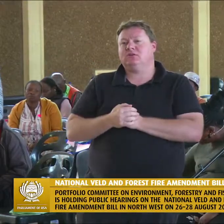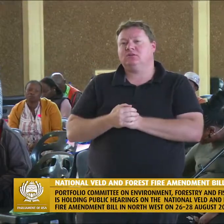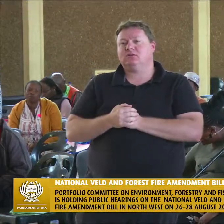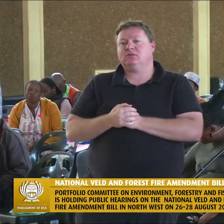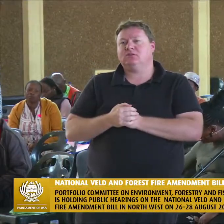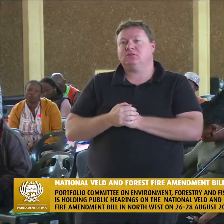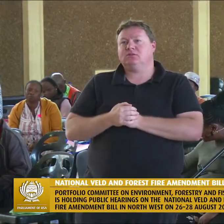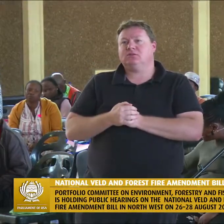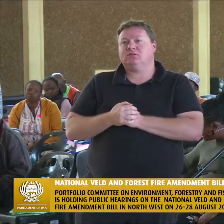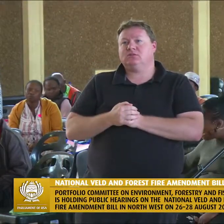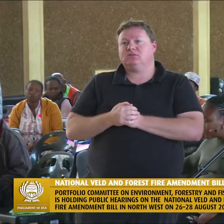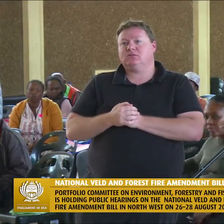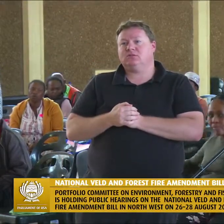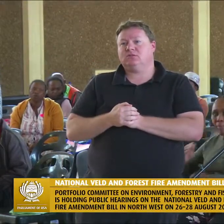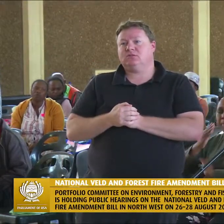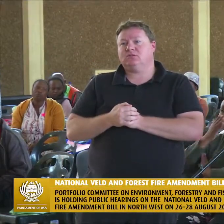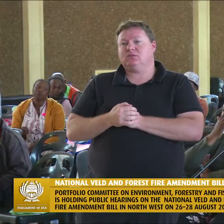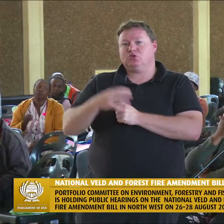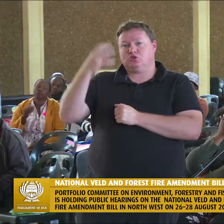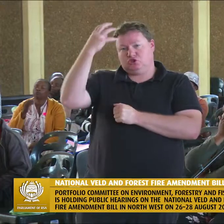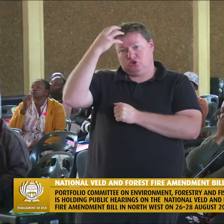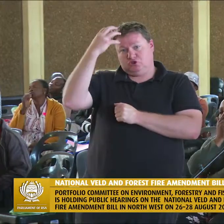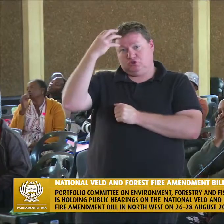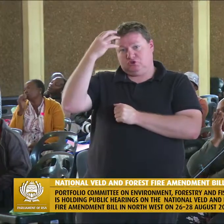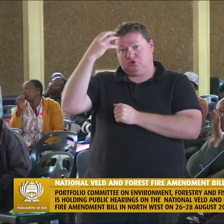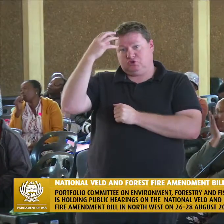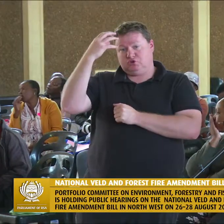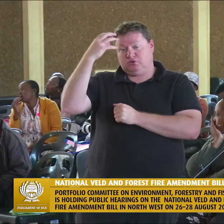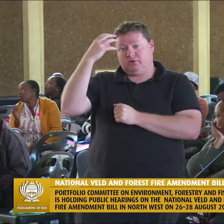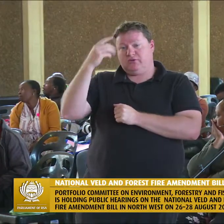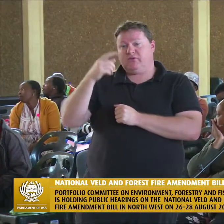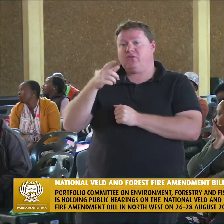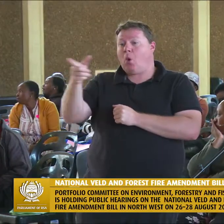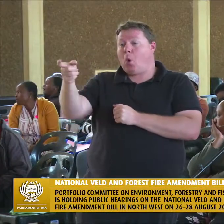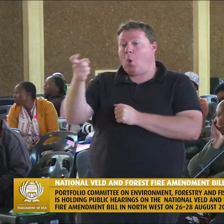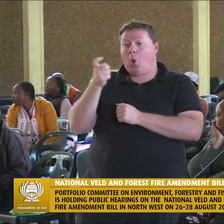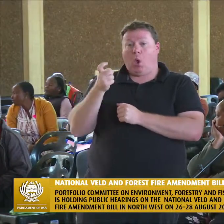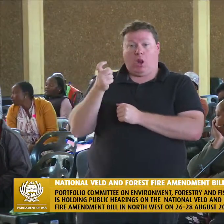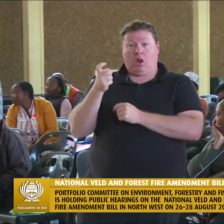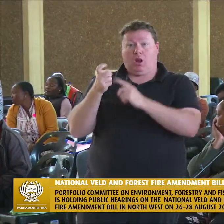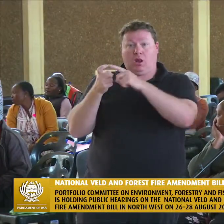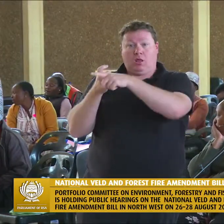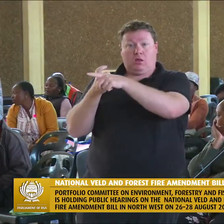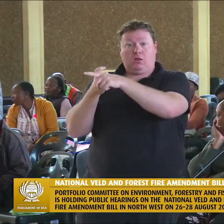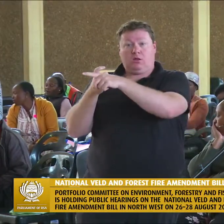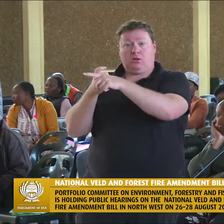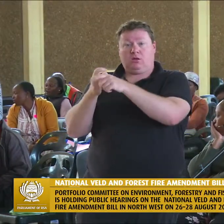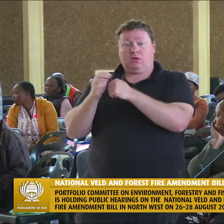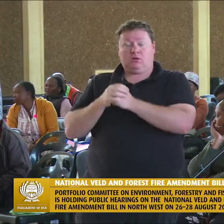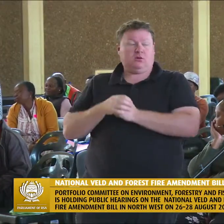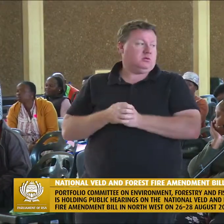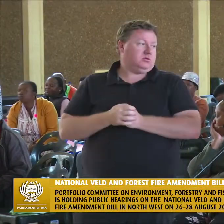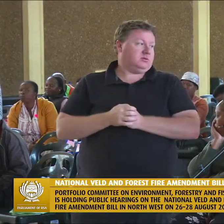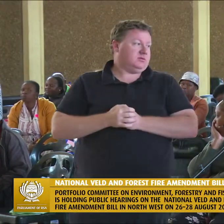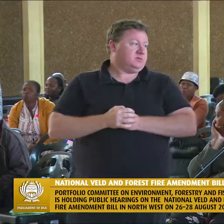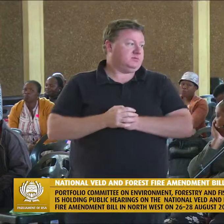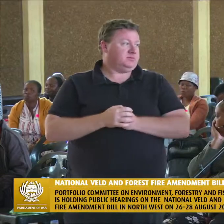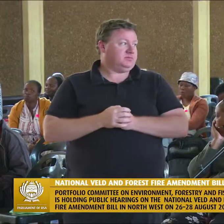was called by a chief informing him therapy